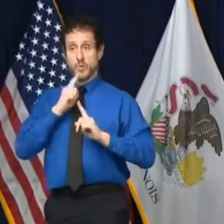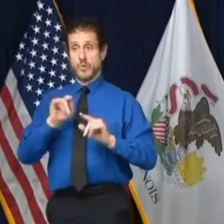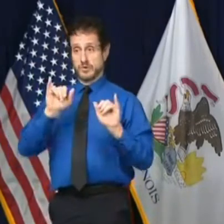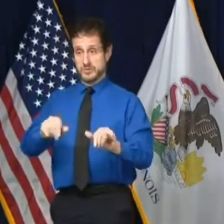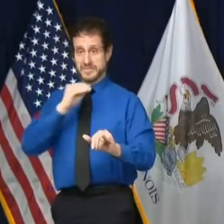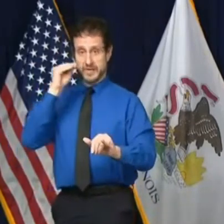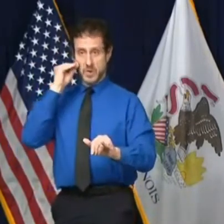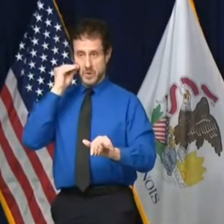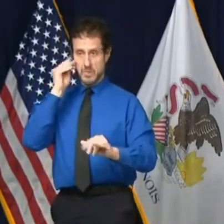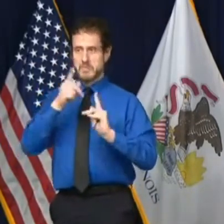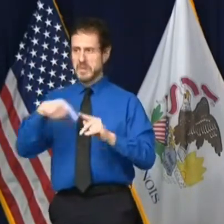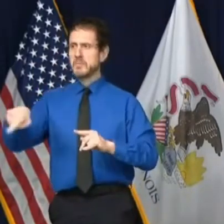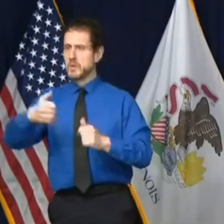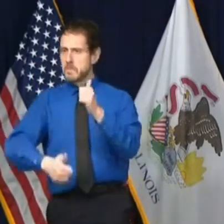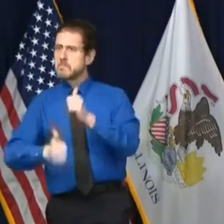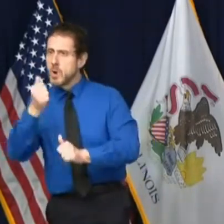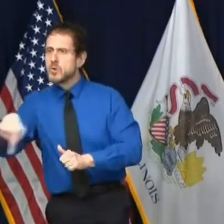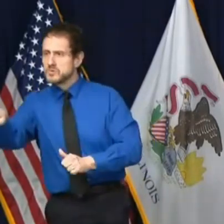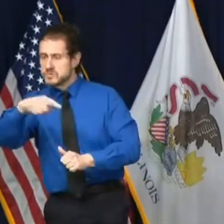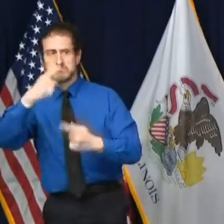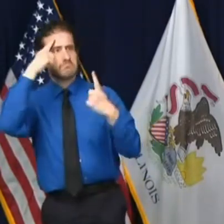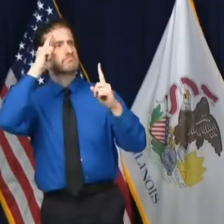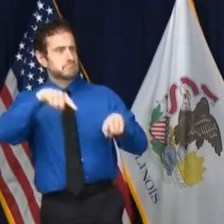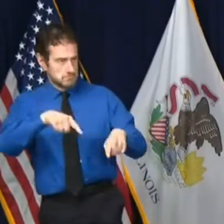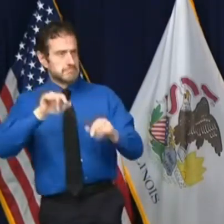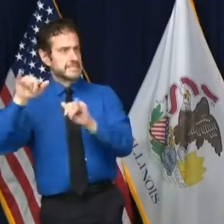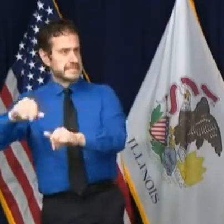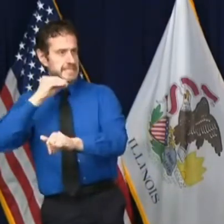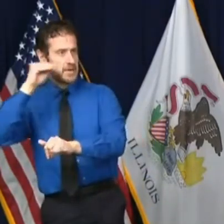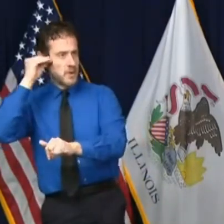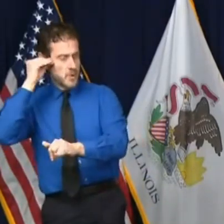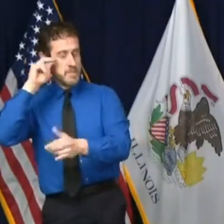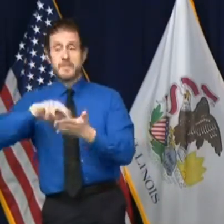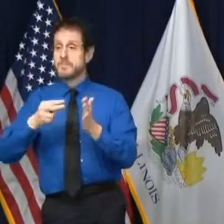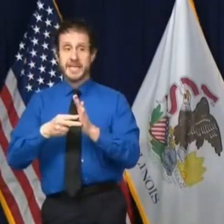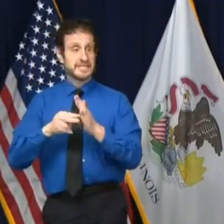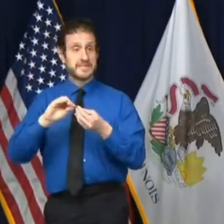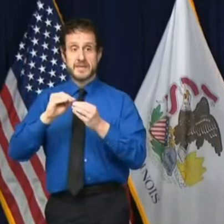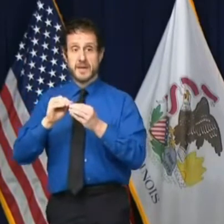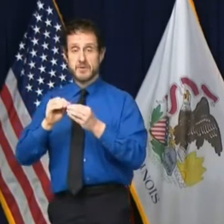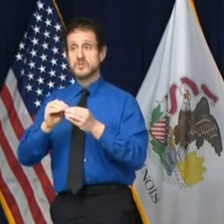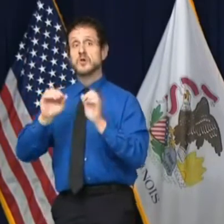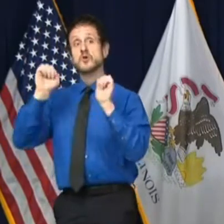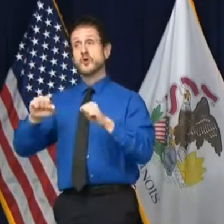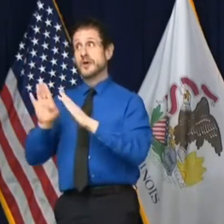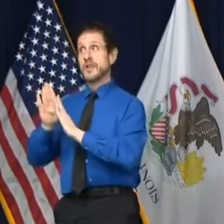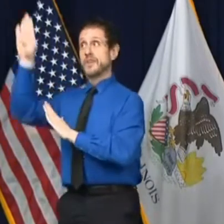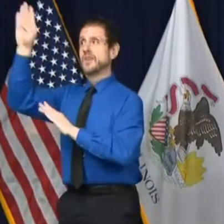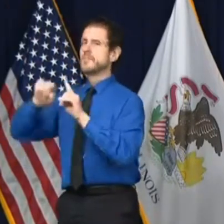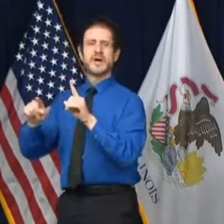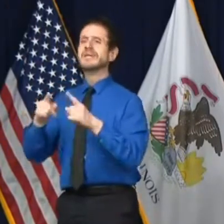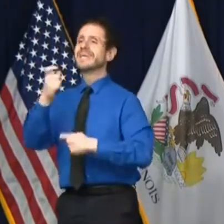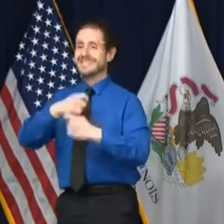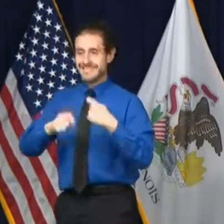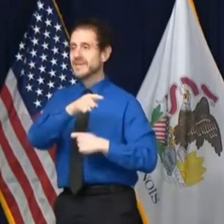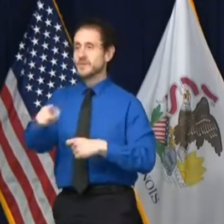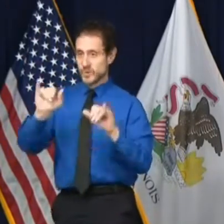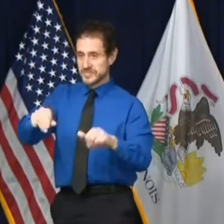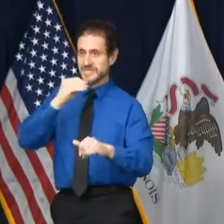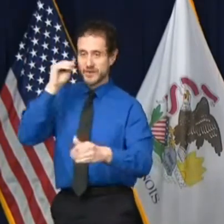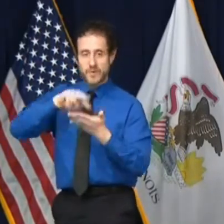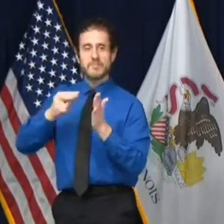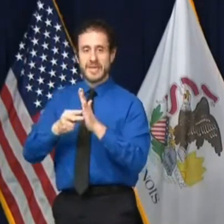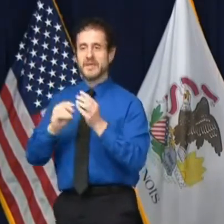order and at getting people to adhere to it. And I'm very proud of the people of Illinois, the people of Chicago, too,